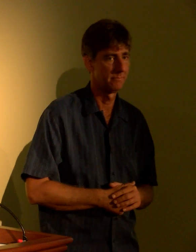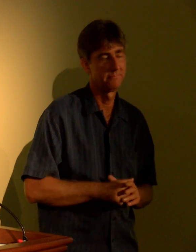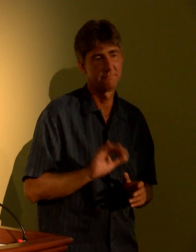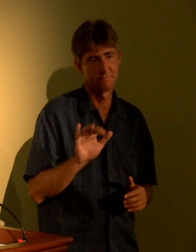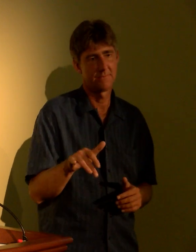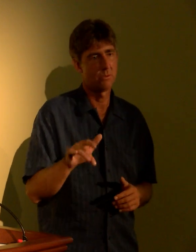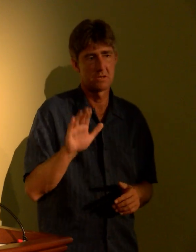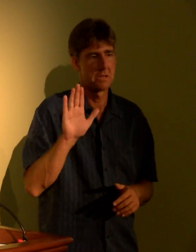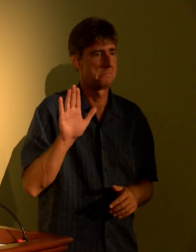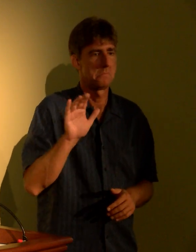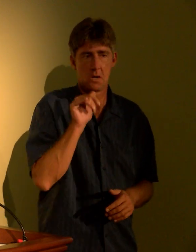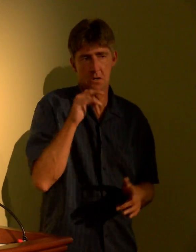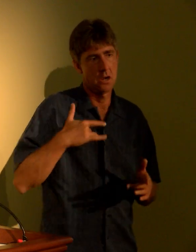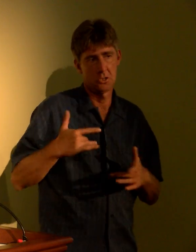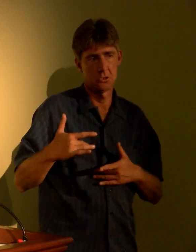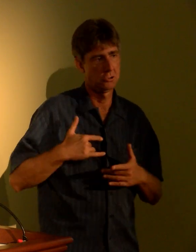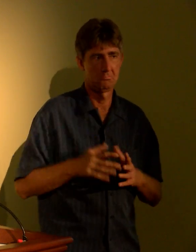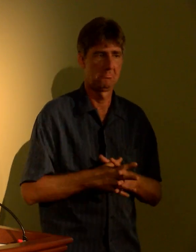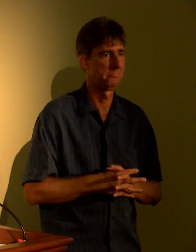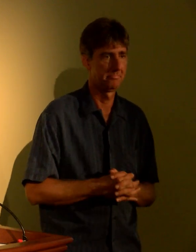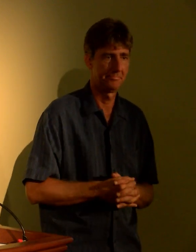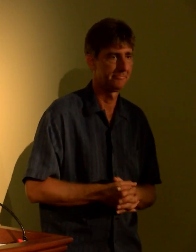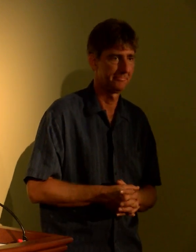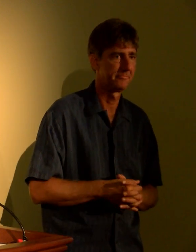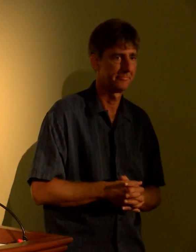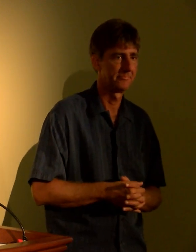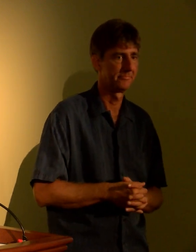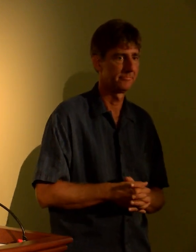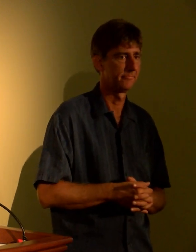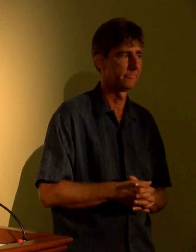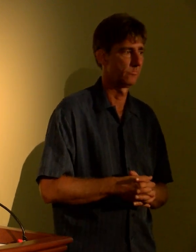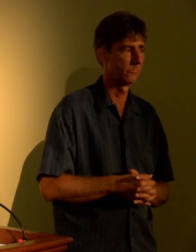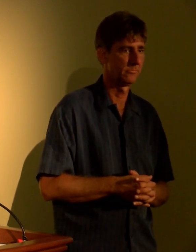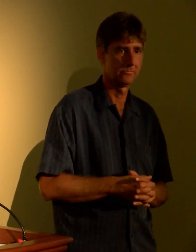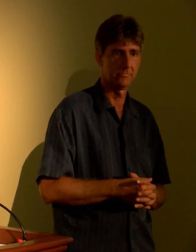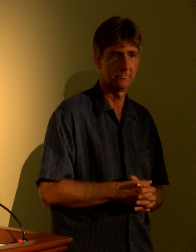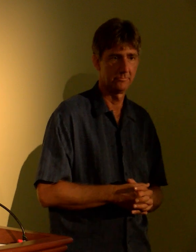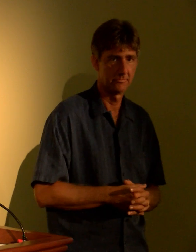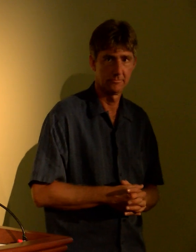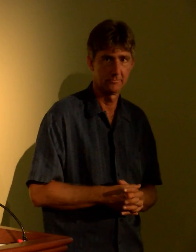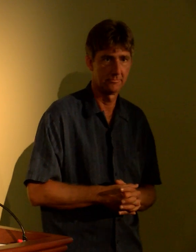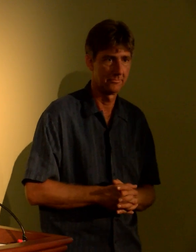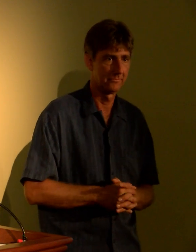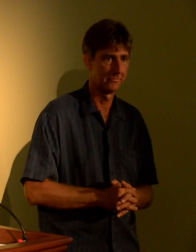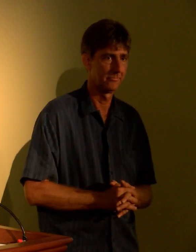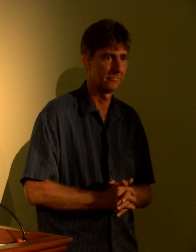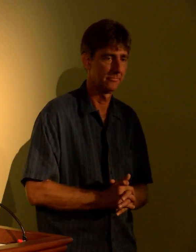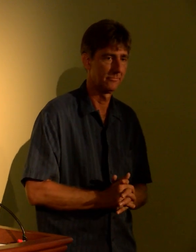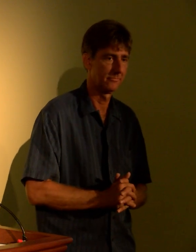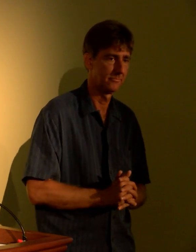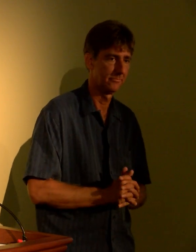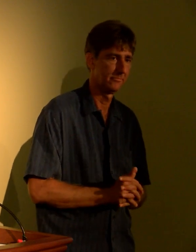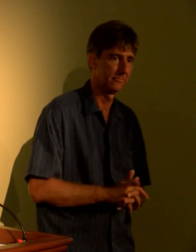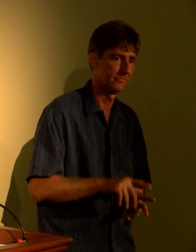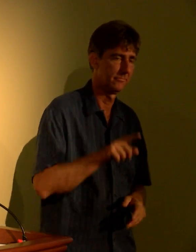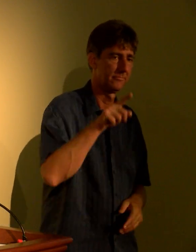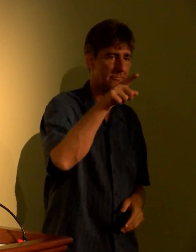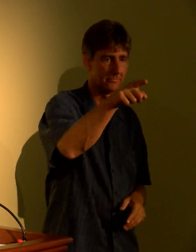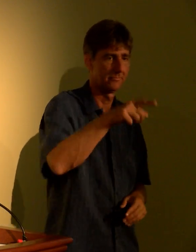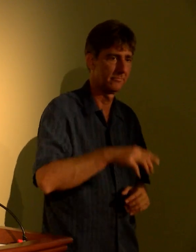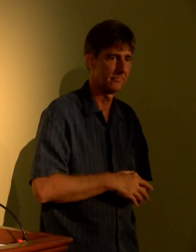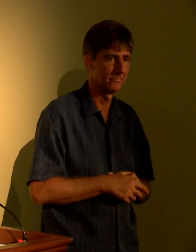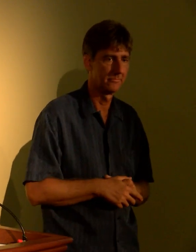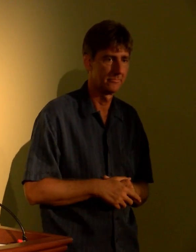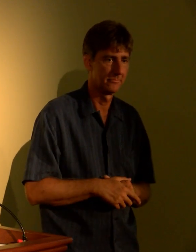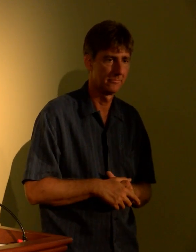that was less of a problem than one might think. Yes? Is there more